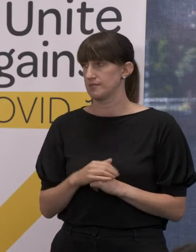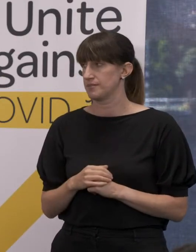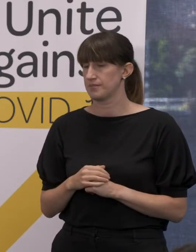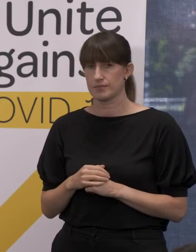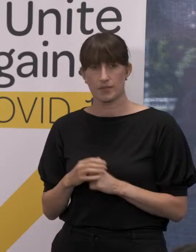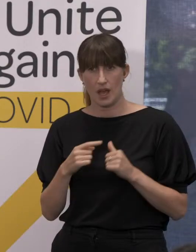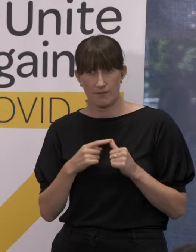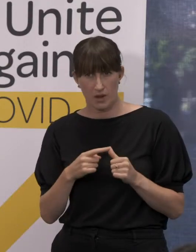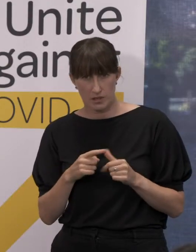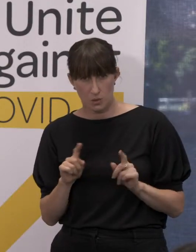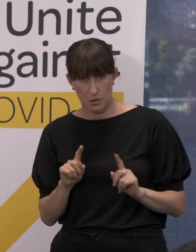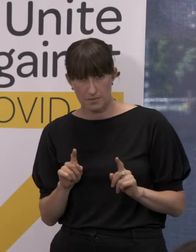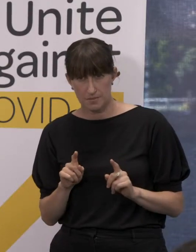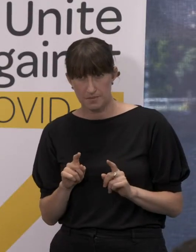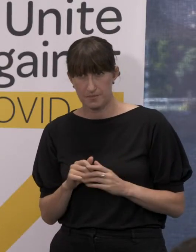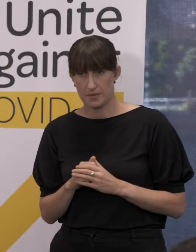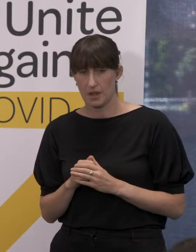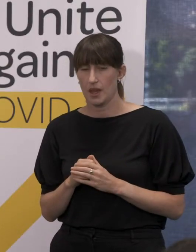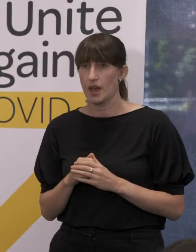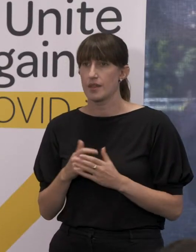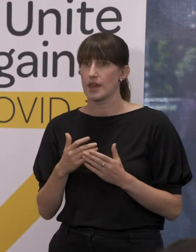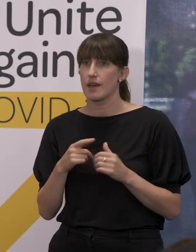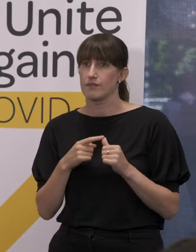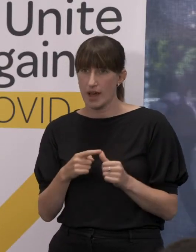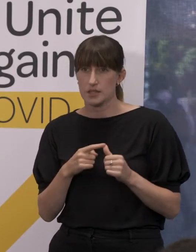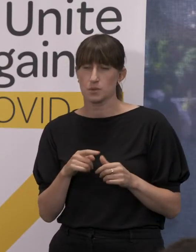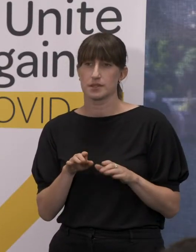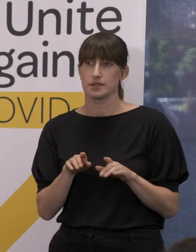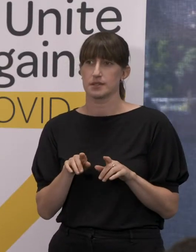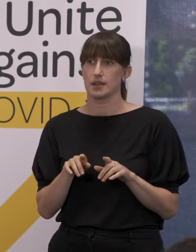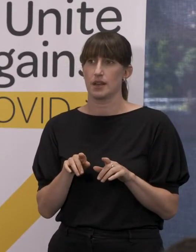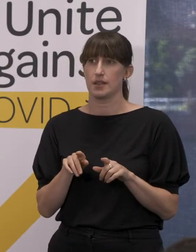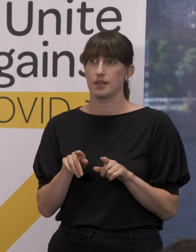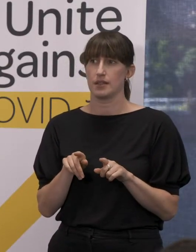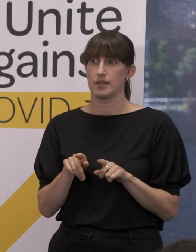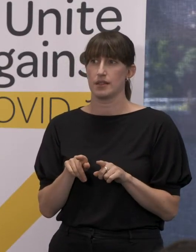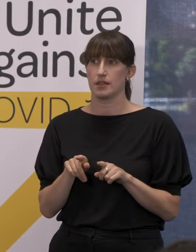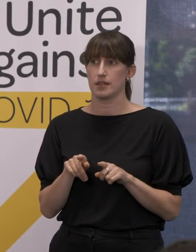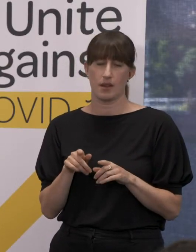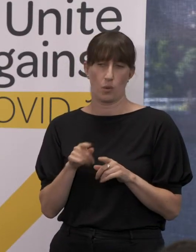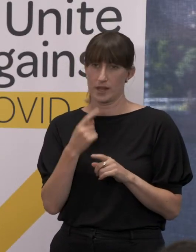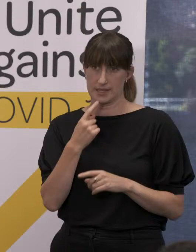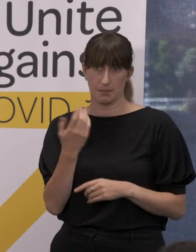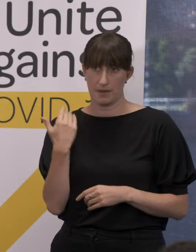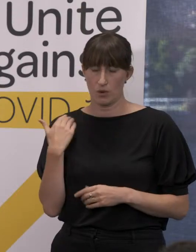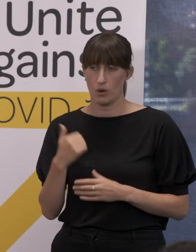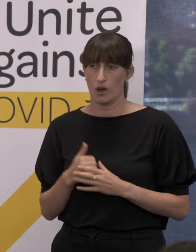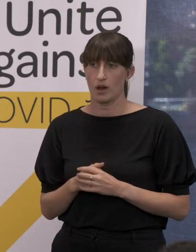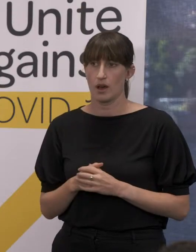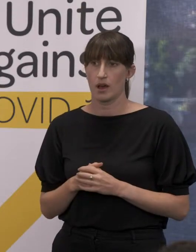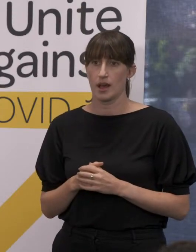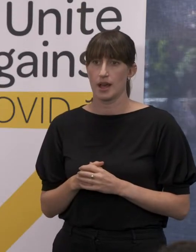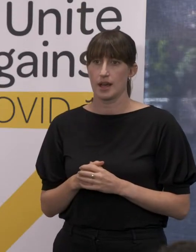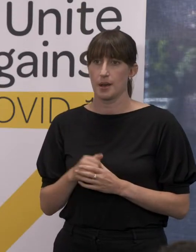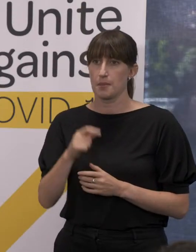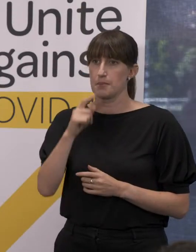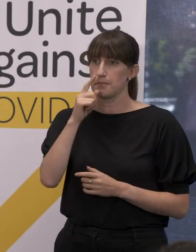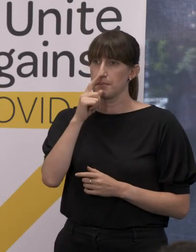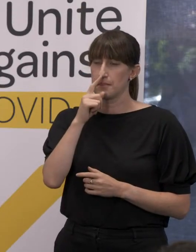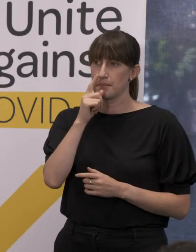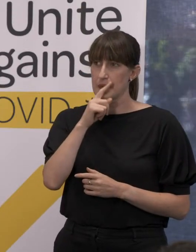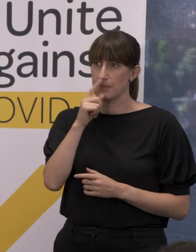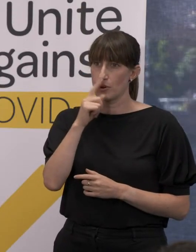The advice was, as I've outlined it, that it seemed the likely cause was because the key question people were raising was, is there an issue